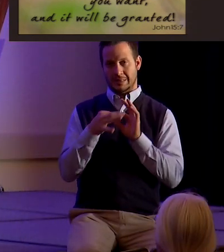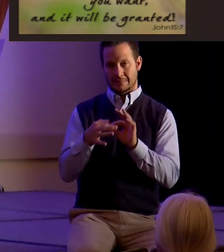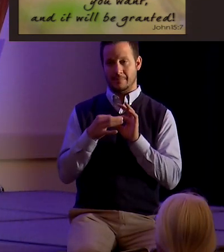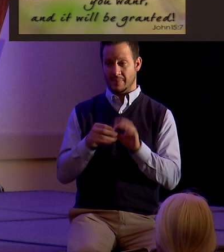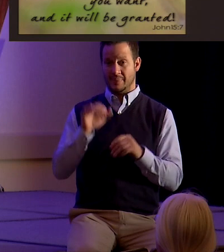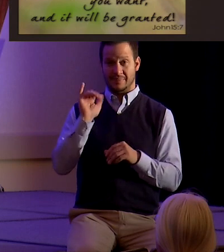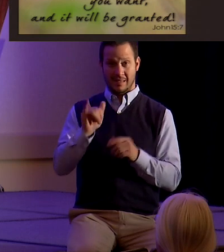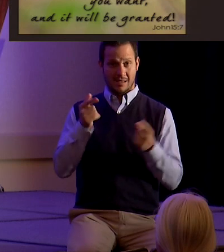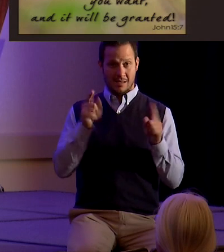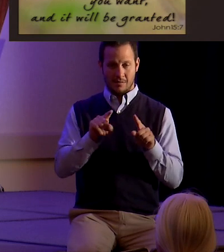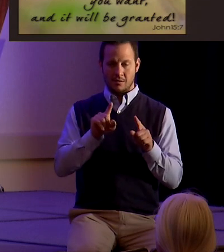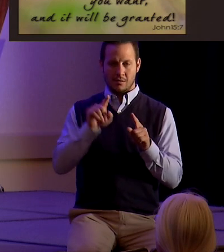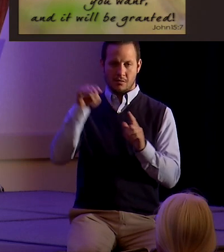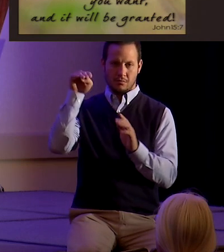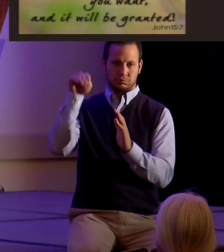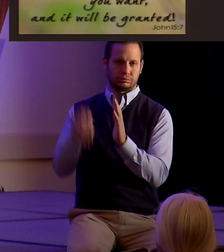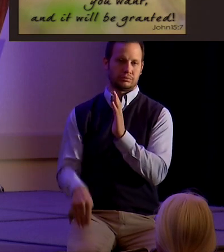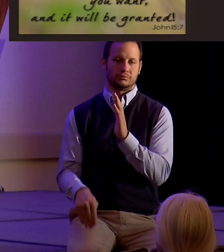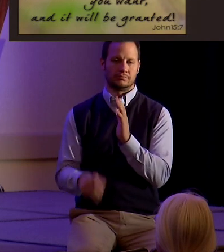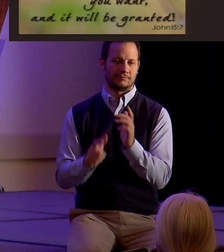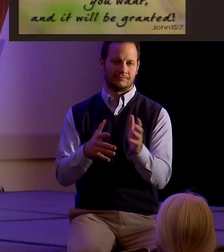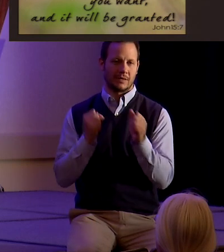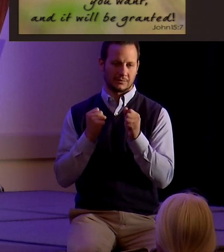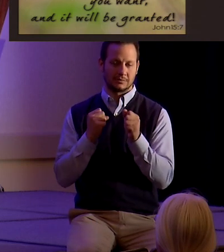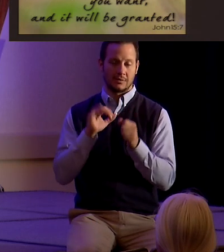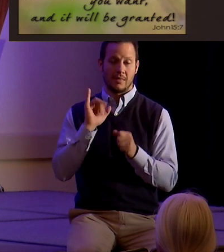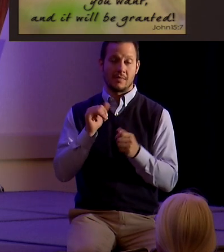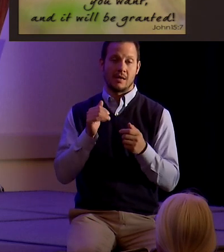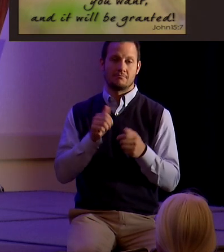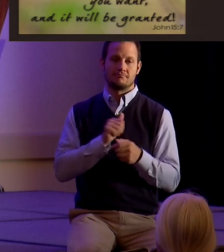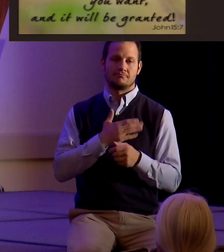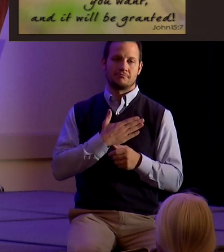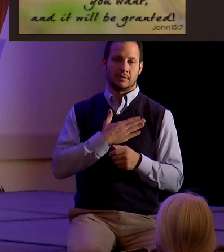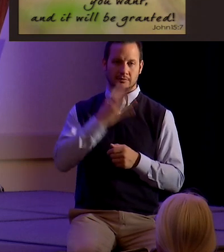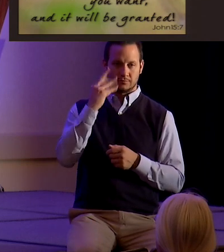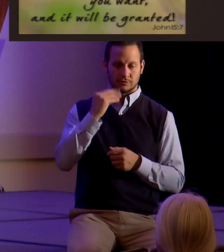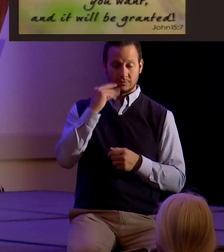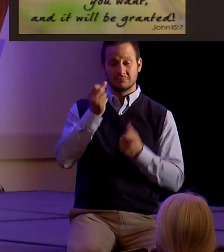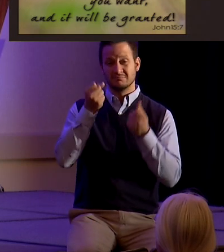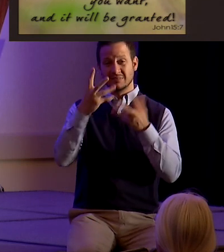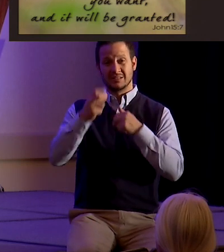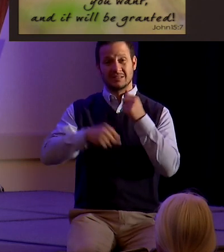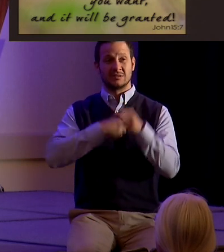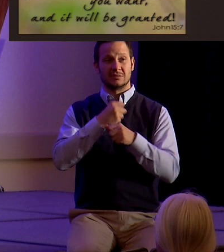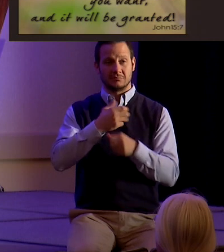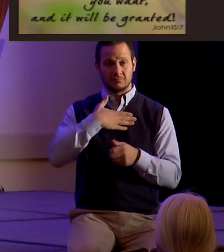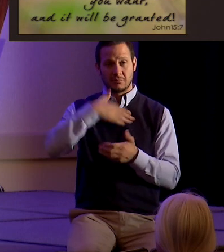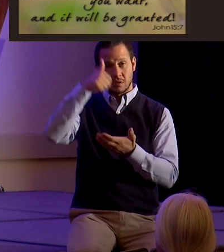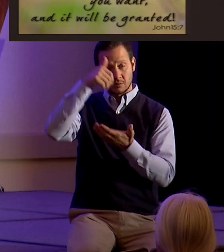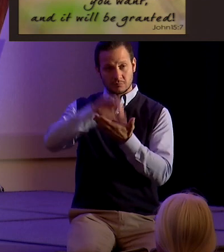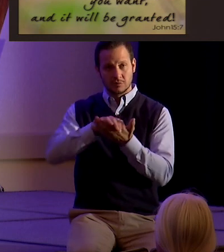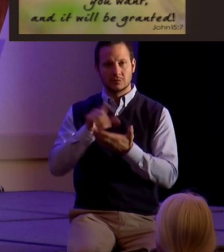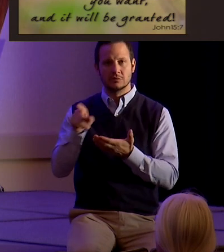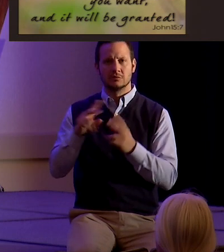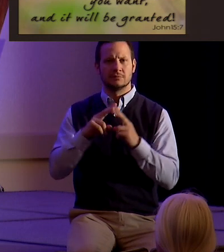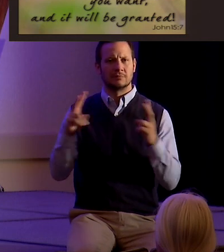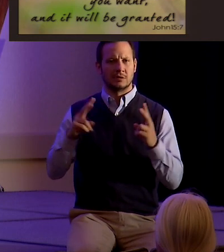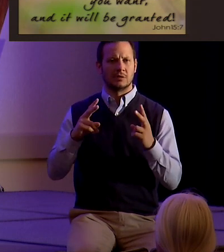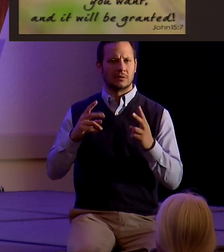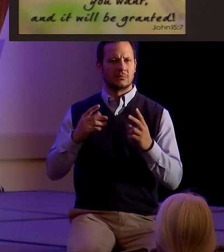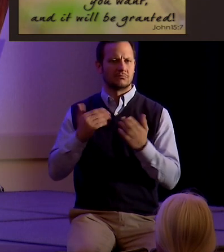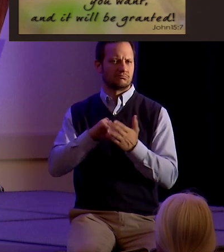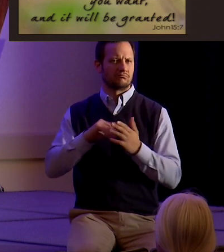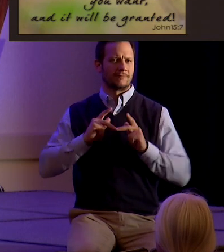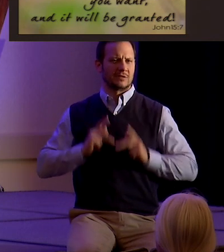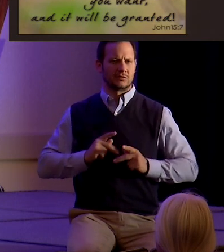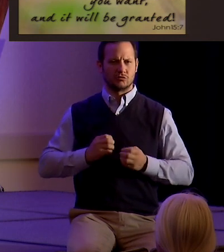can very quickly go downhill, and that's what happened with me. For years, my husband had been very physically aggressive towards